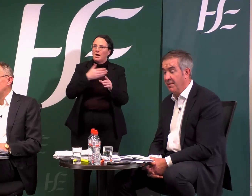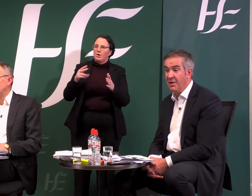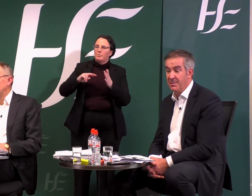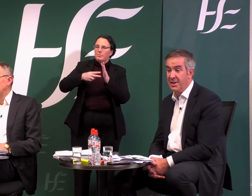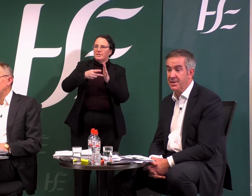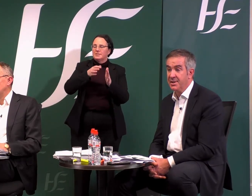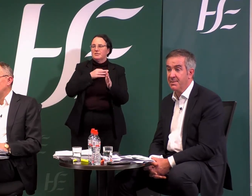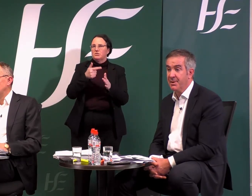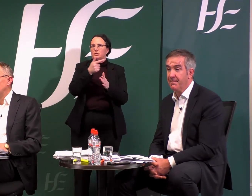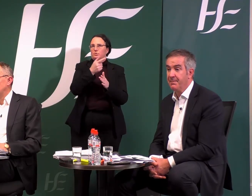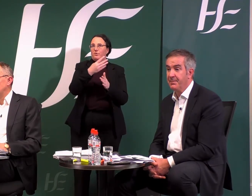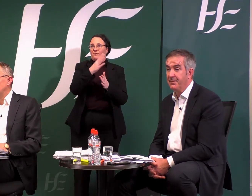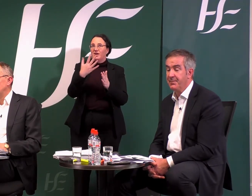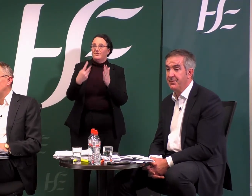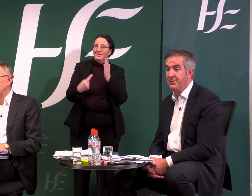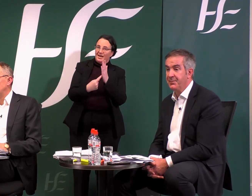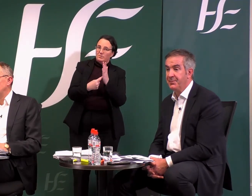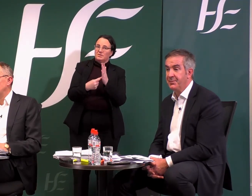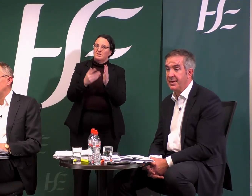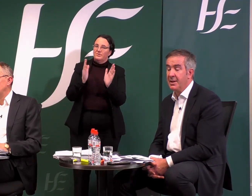that 245 by the end of December.